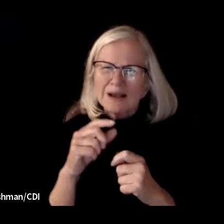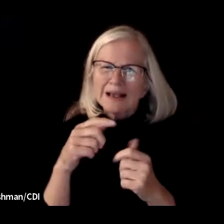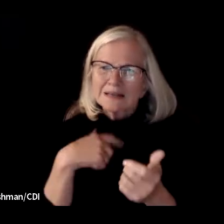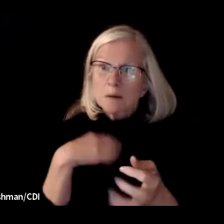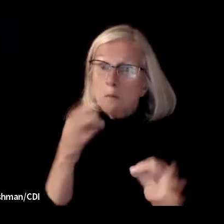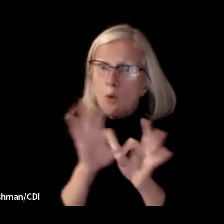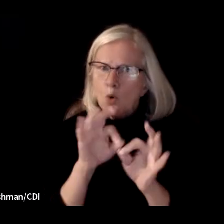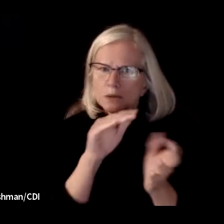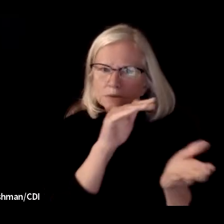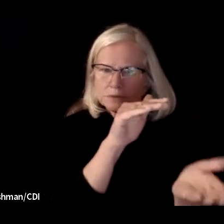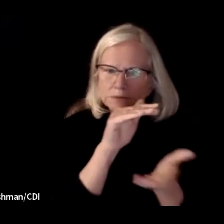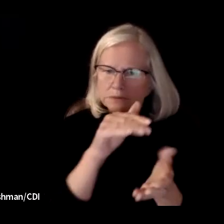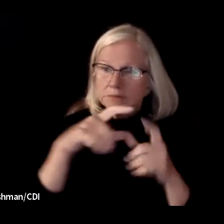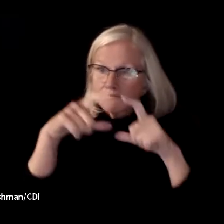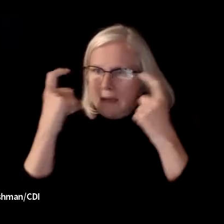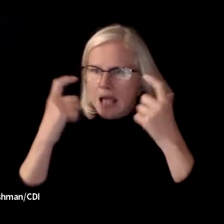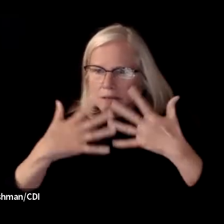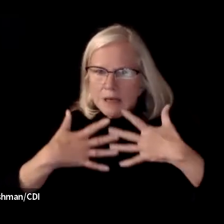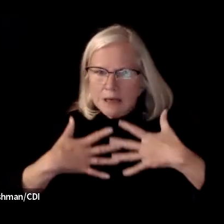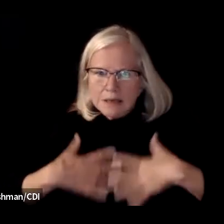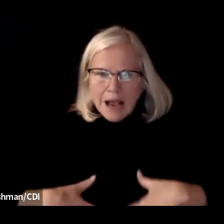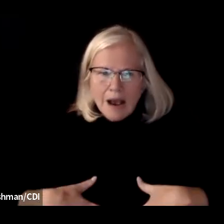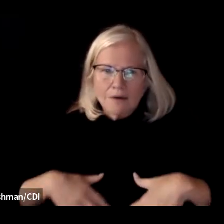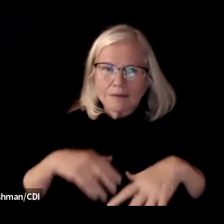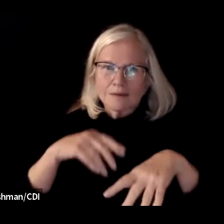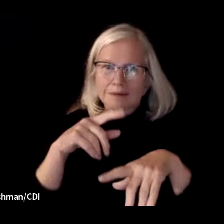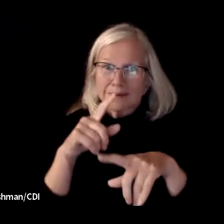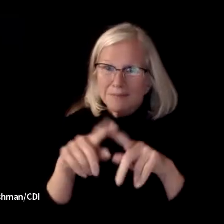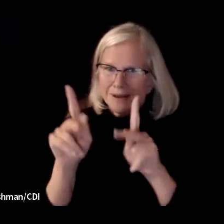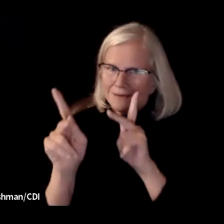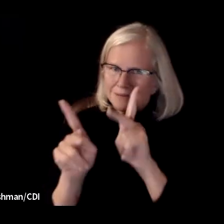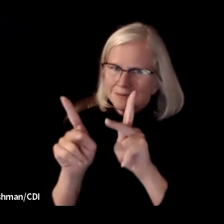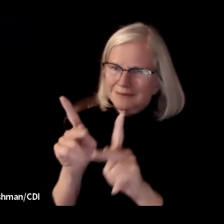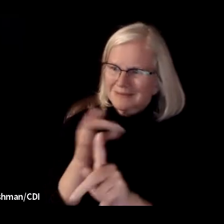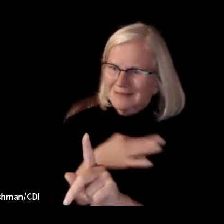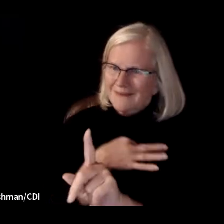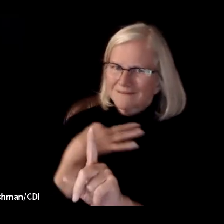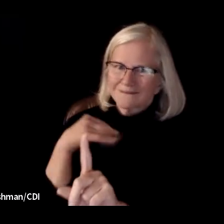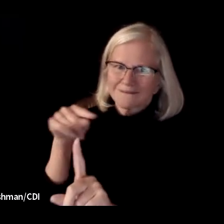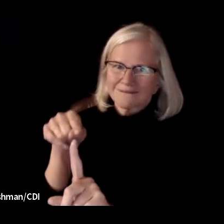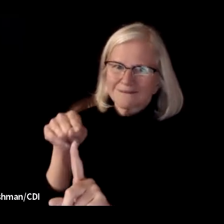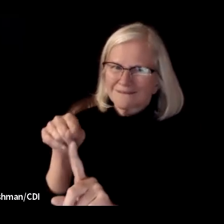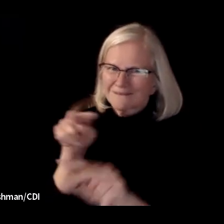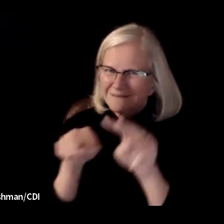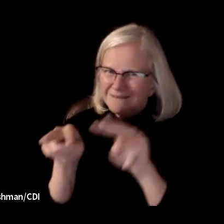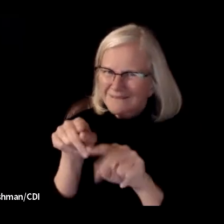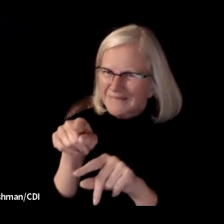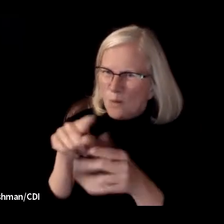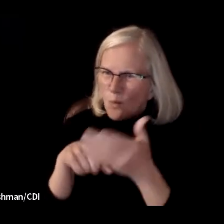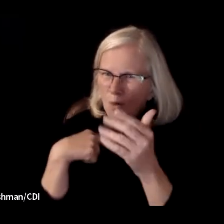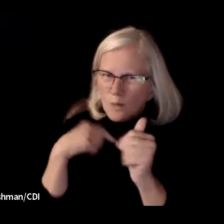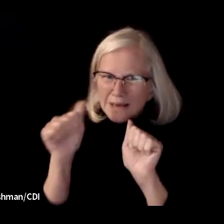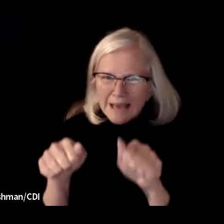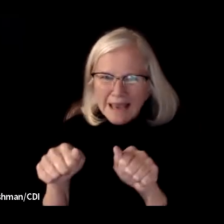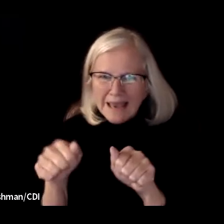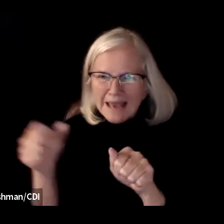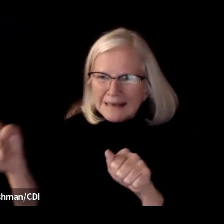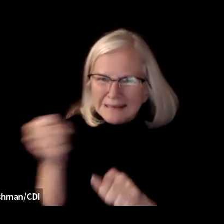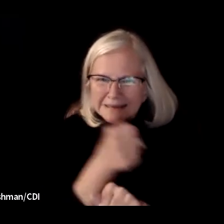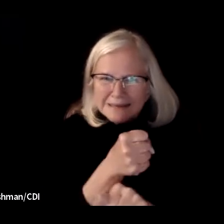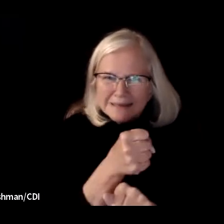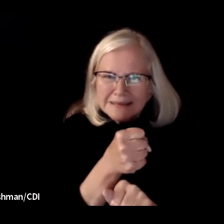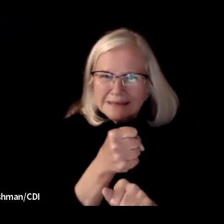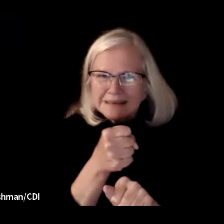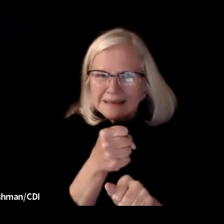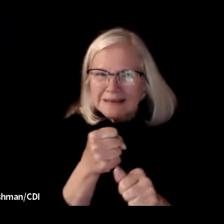gowns. And so we on a regular basis, monitor what we can and can't accommodate, obviously trying our hardest